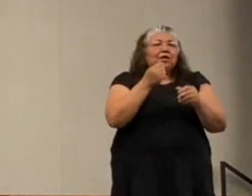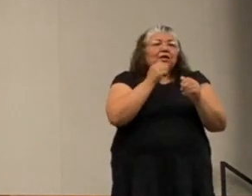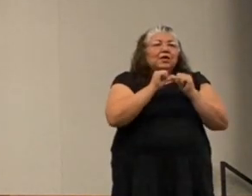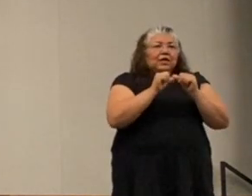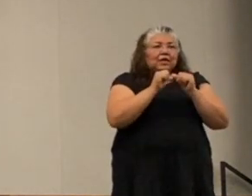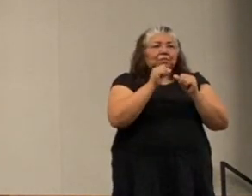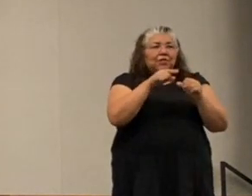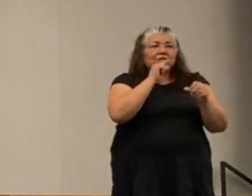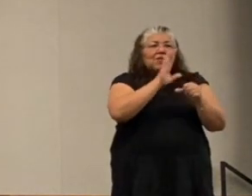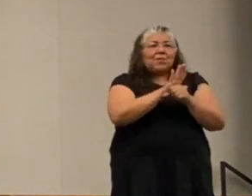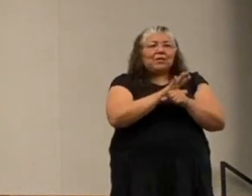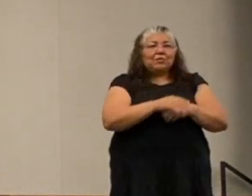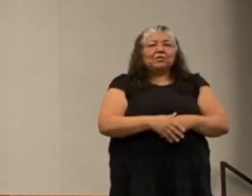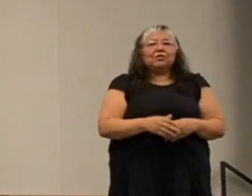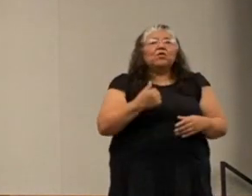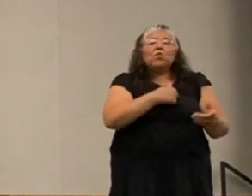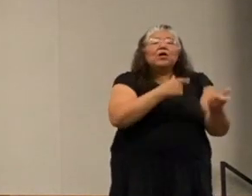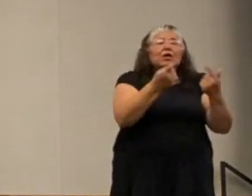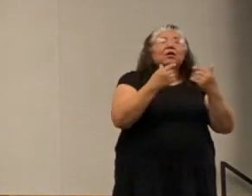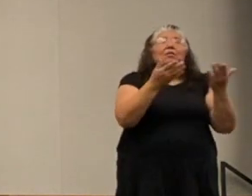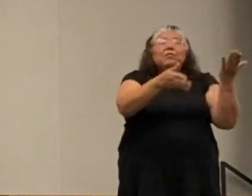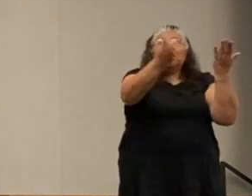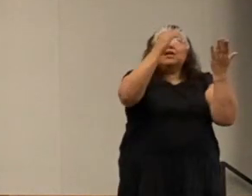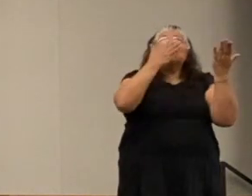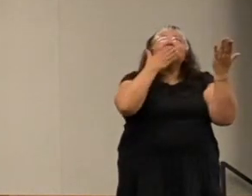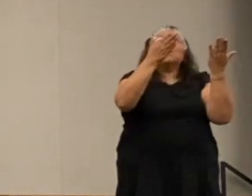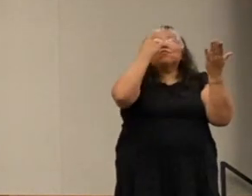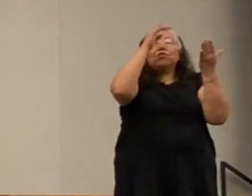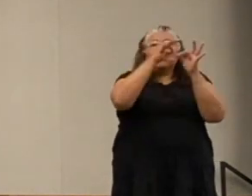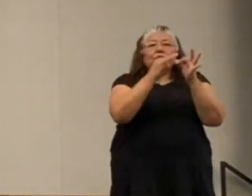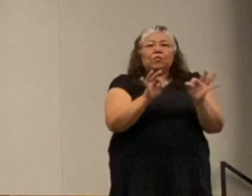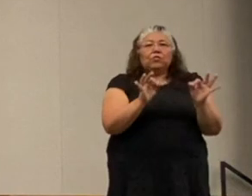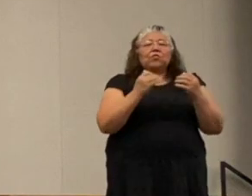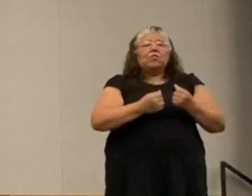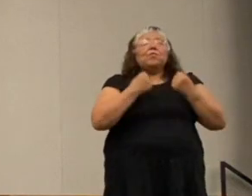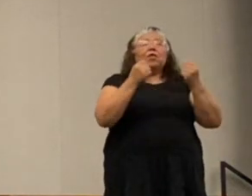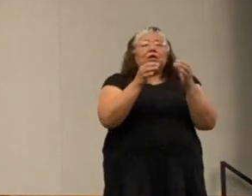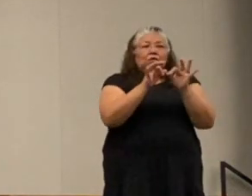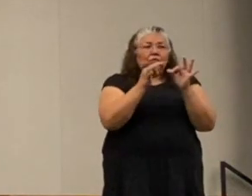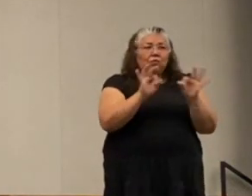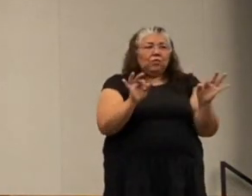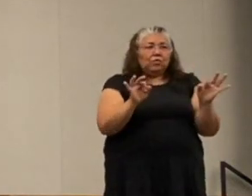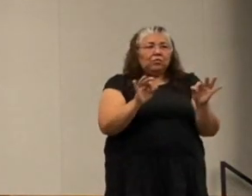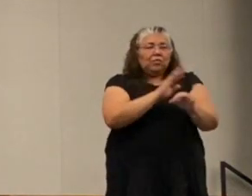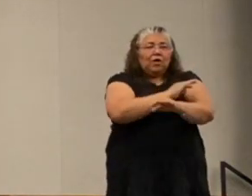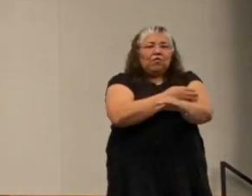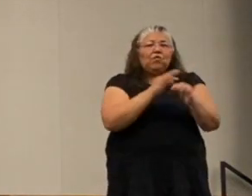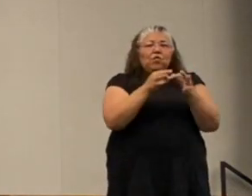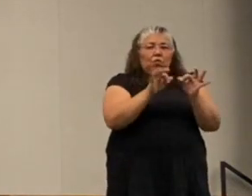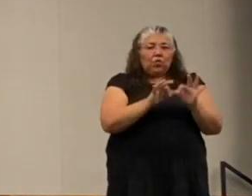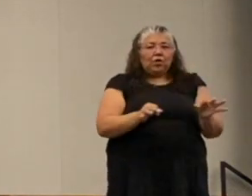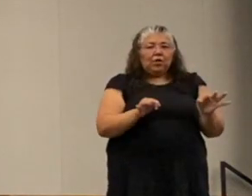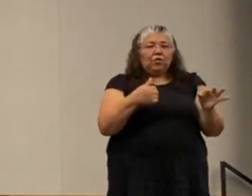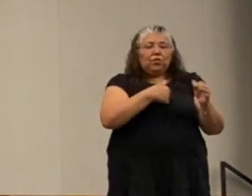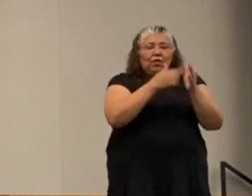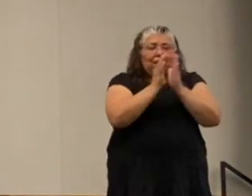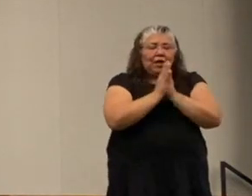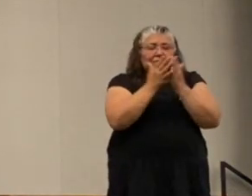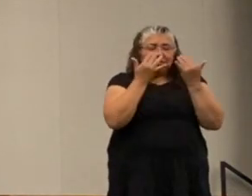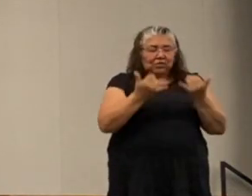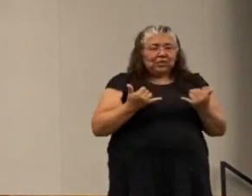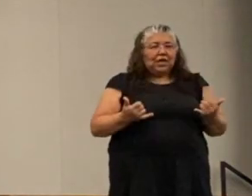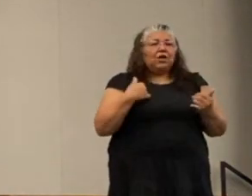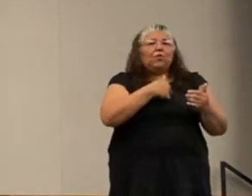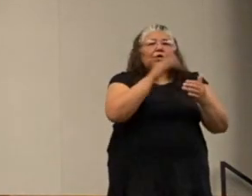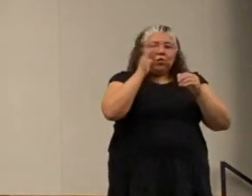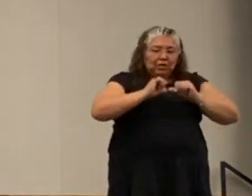just come to you right now, and we praise you and thank you, God, for your word. Your mighty word, your powerful word. Father, we're asking God that today we can